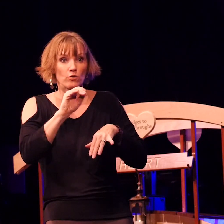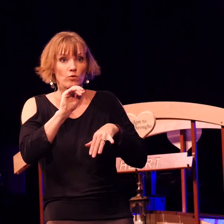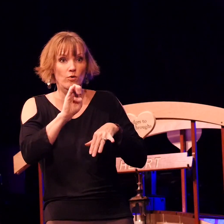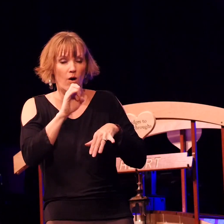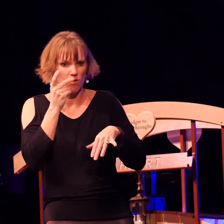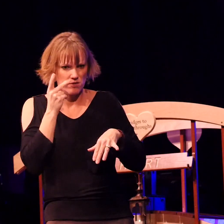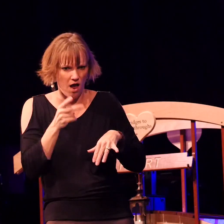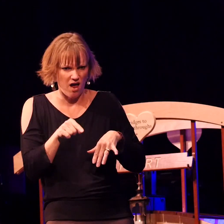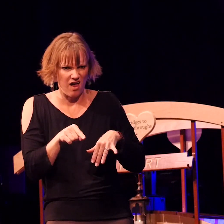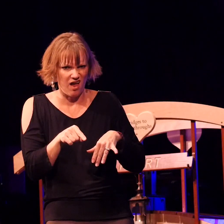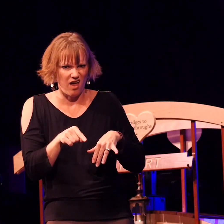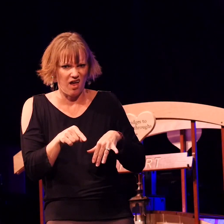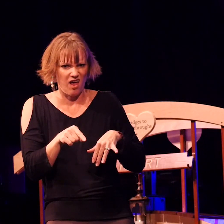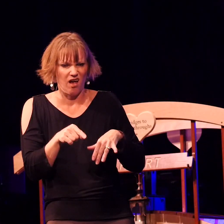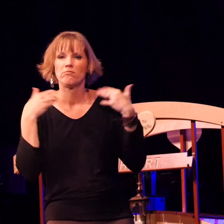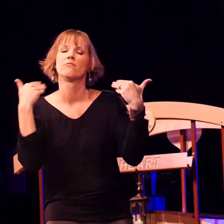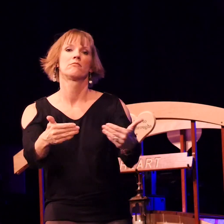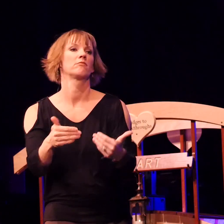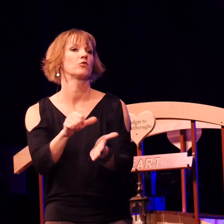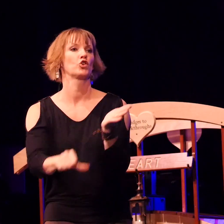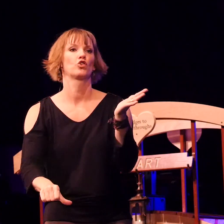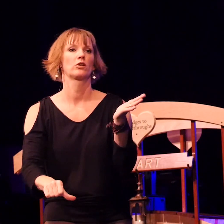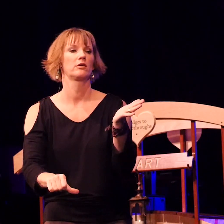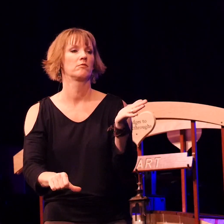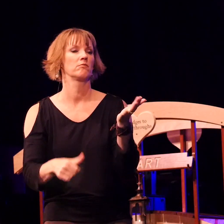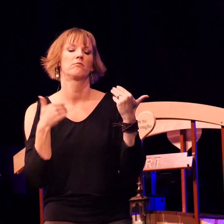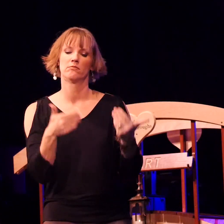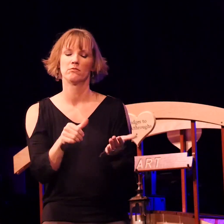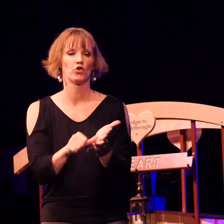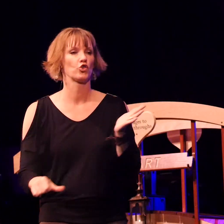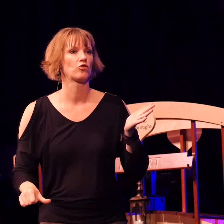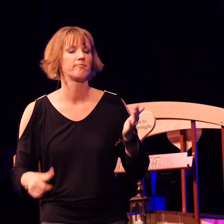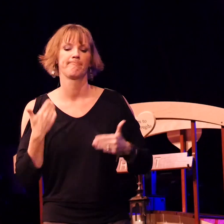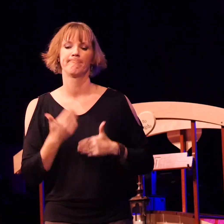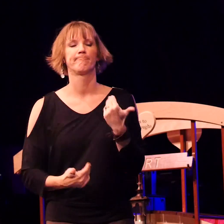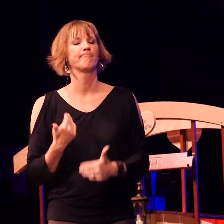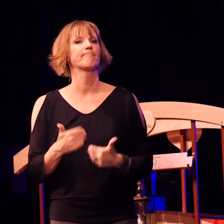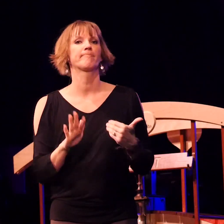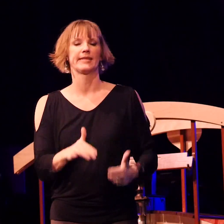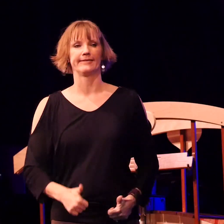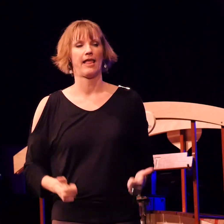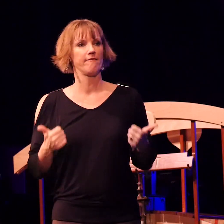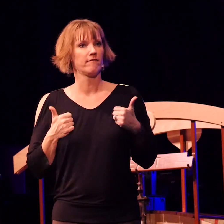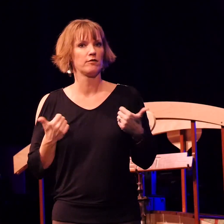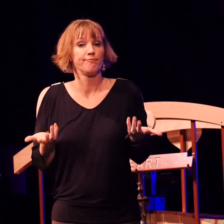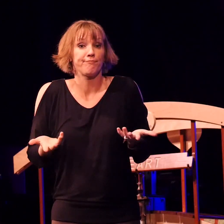toe, and he scheduled the surgery, and he had the surgery. And he went forward in his life.